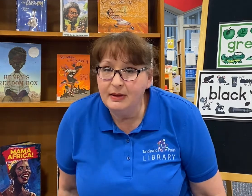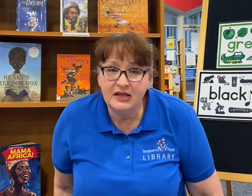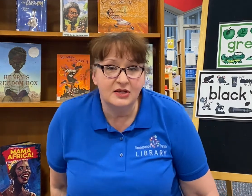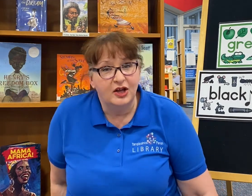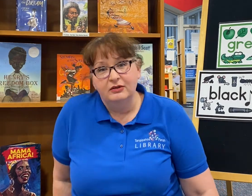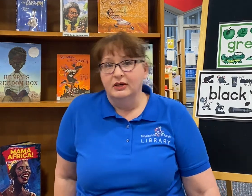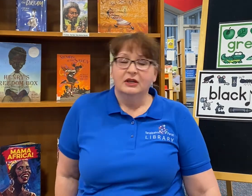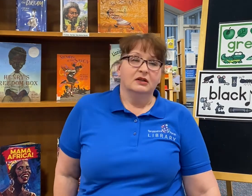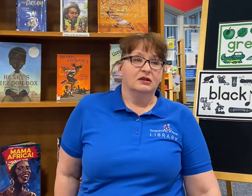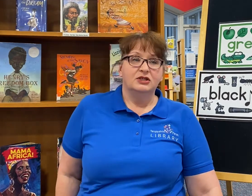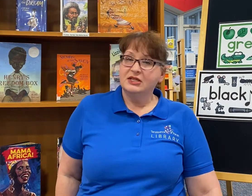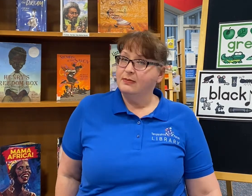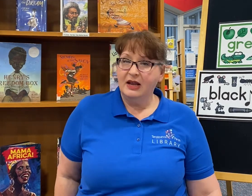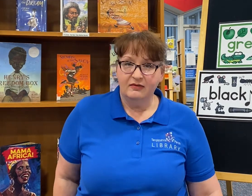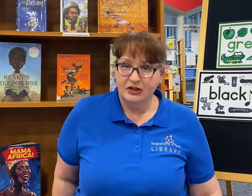is on just about everything.